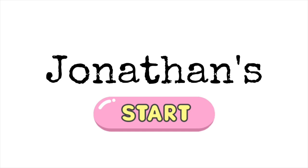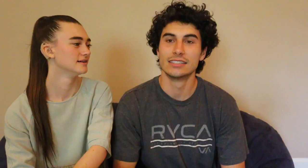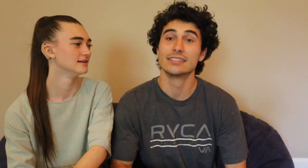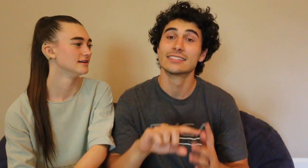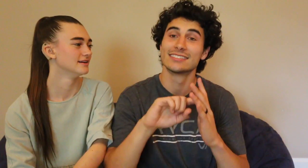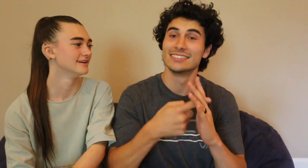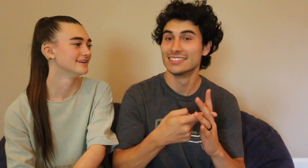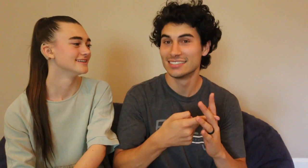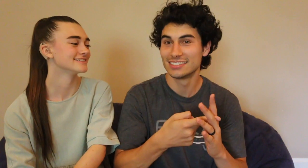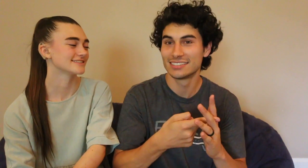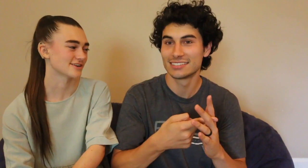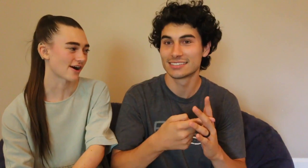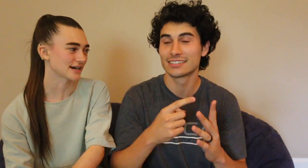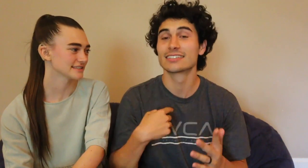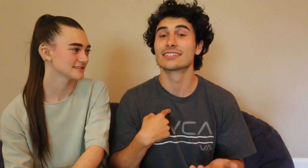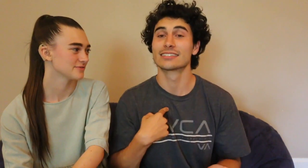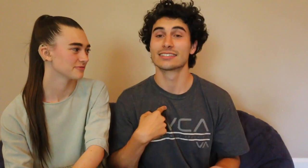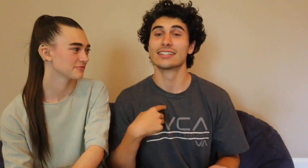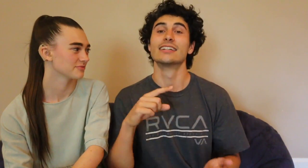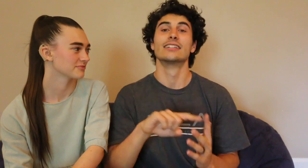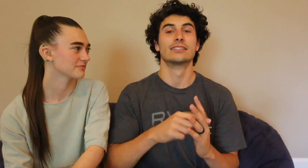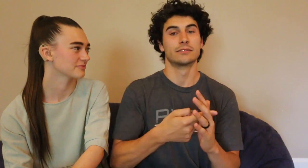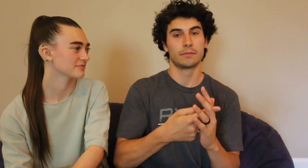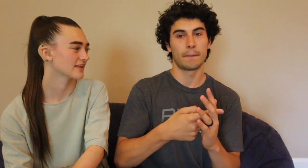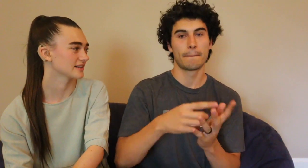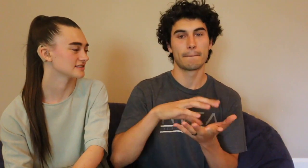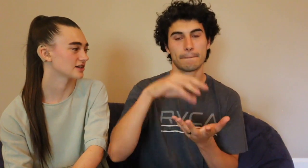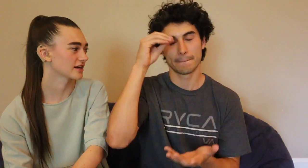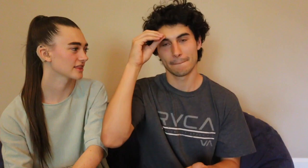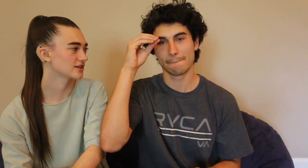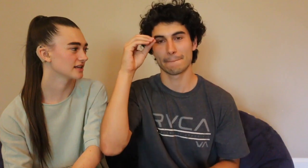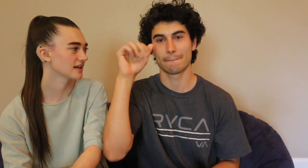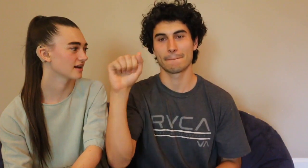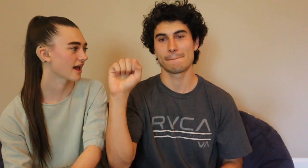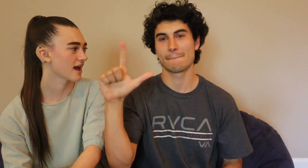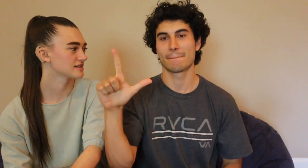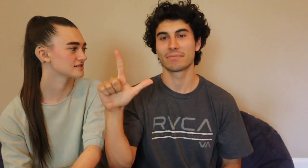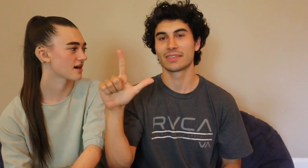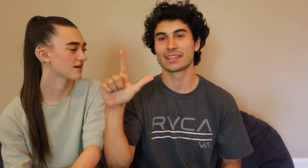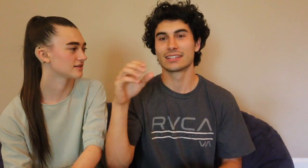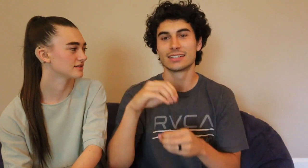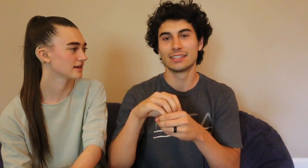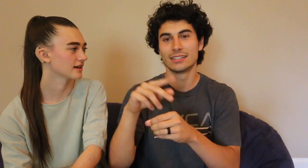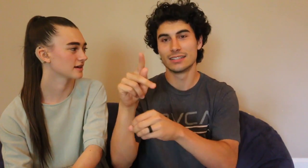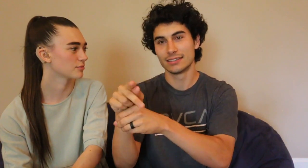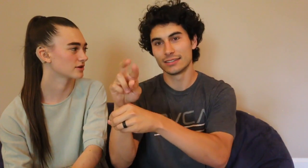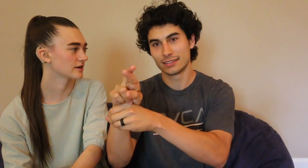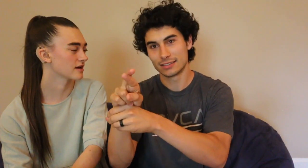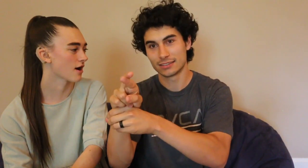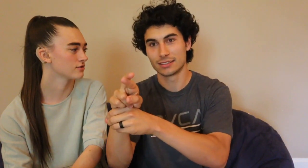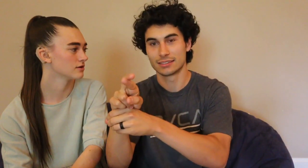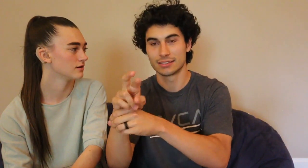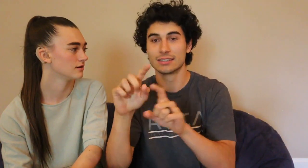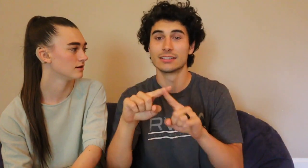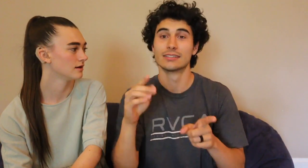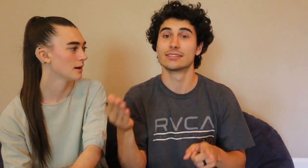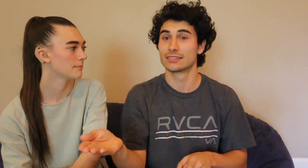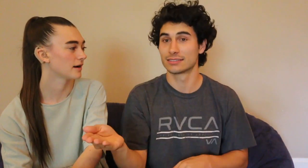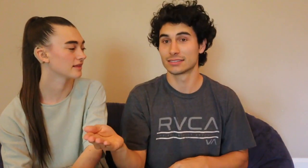To start, I started learning ASL in Puerto Rico, but